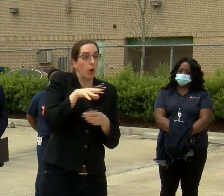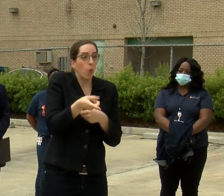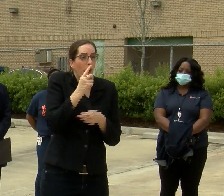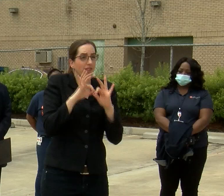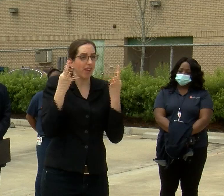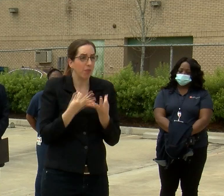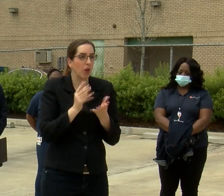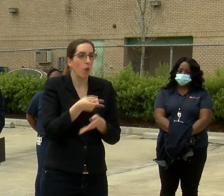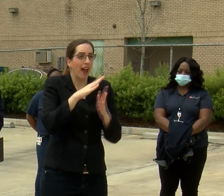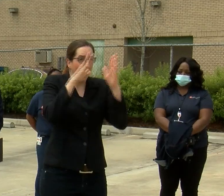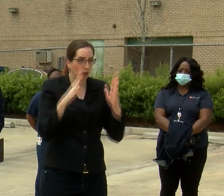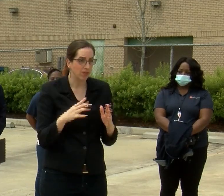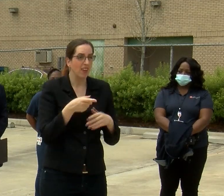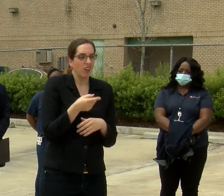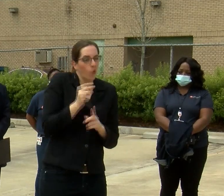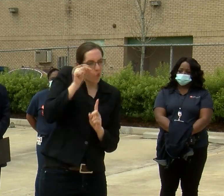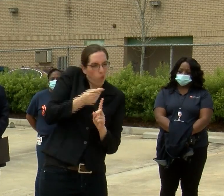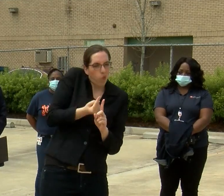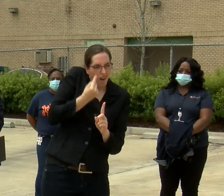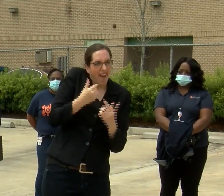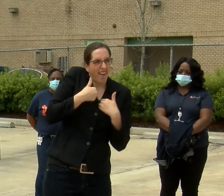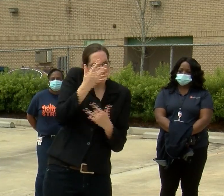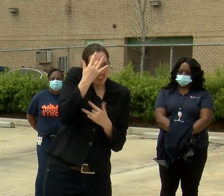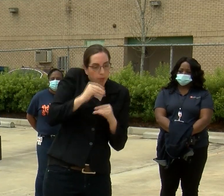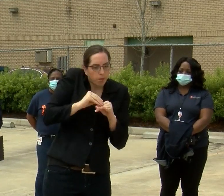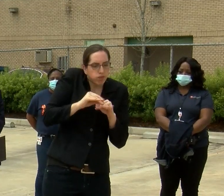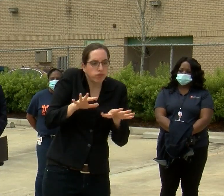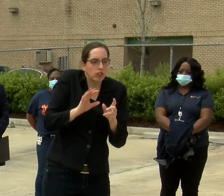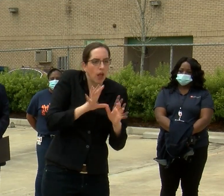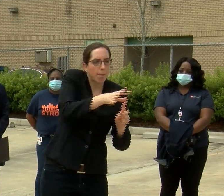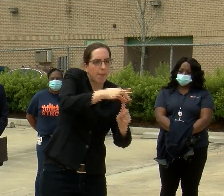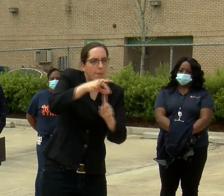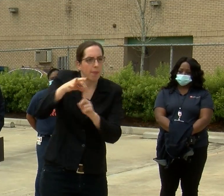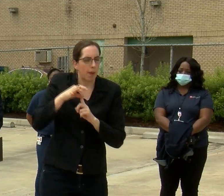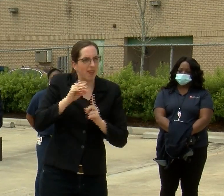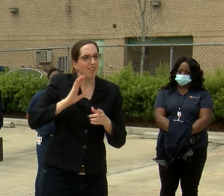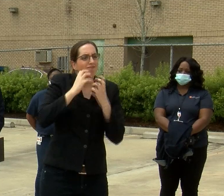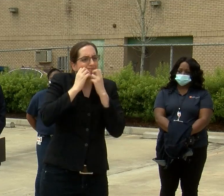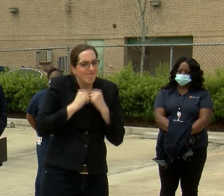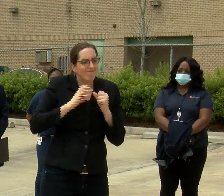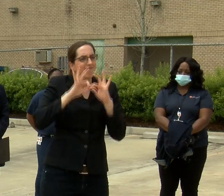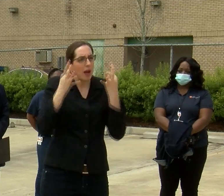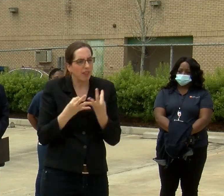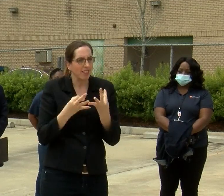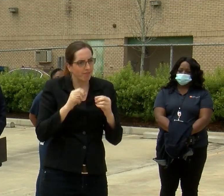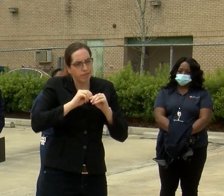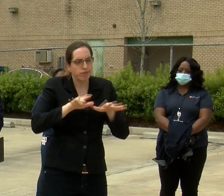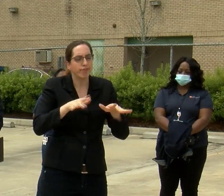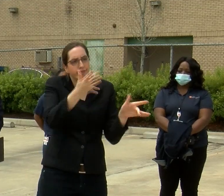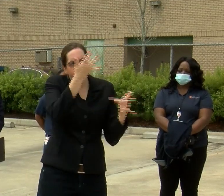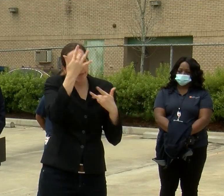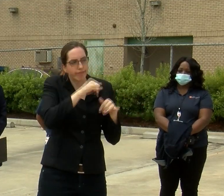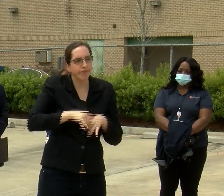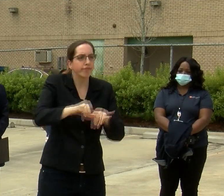household if an individual is infected, and how that spreads within the people in their own home. So the people that we all care about most are our family members. So it turns